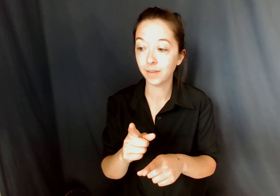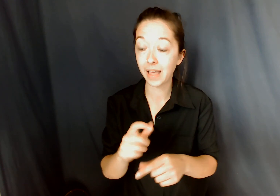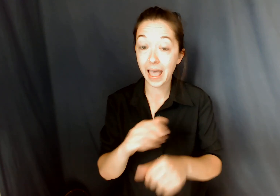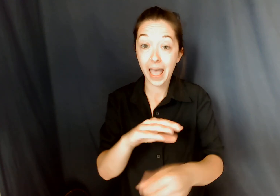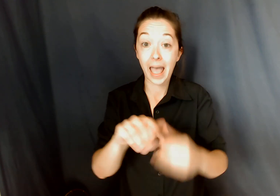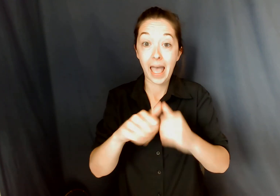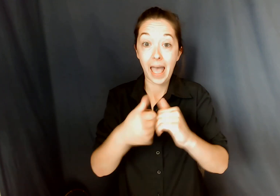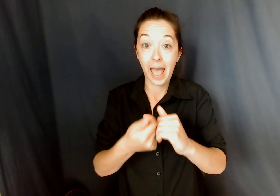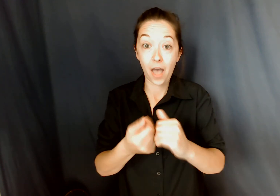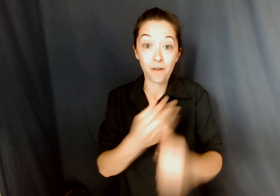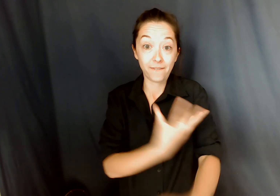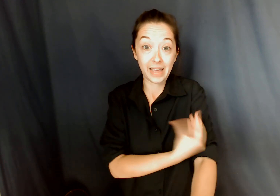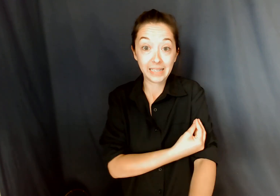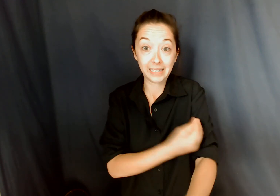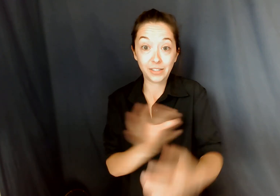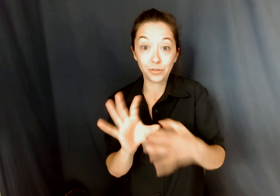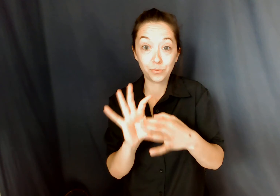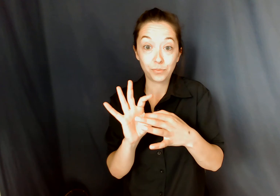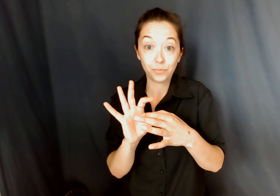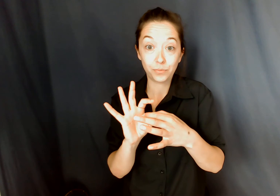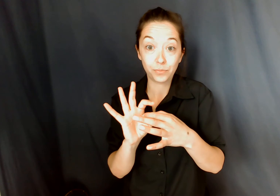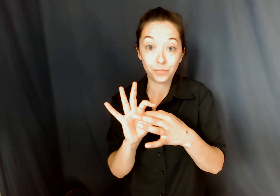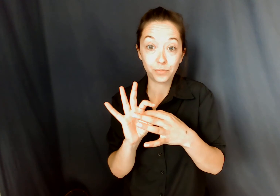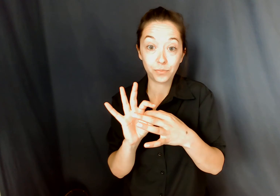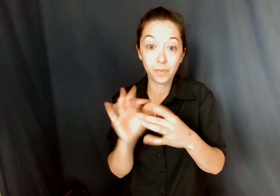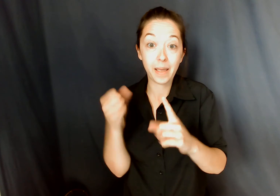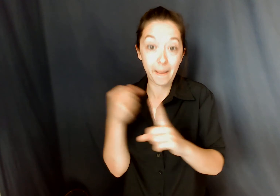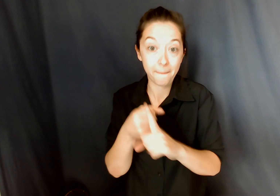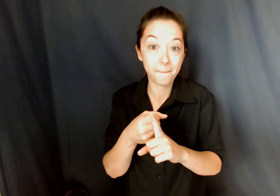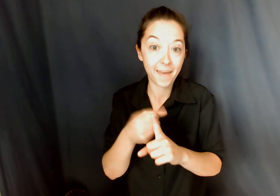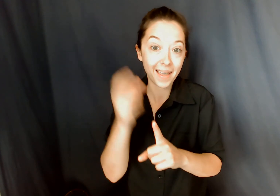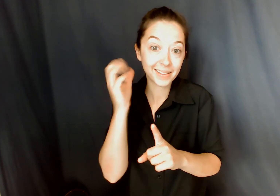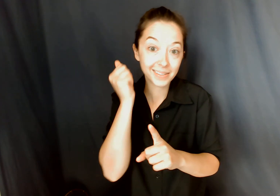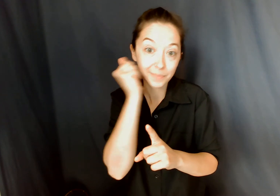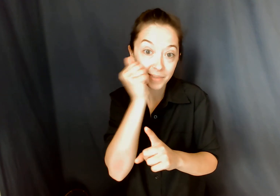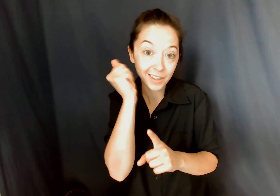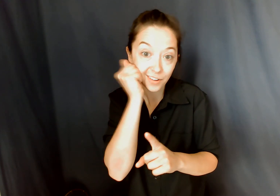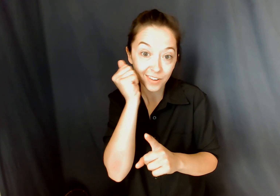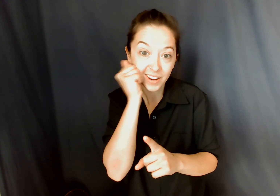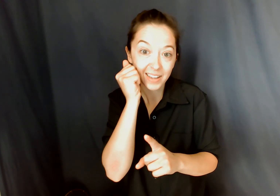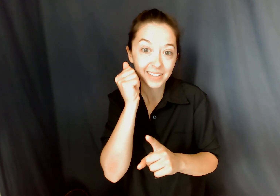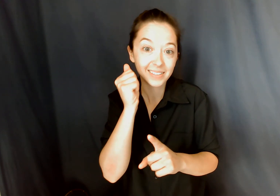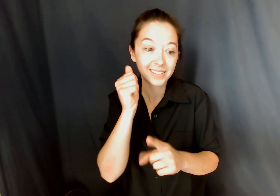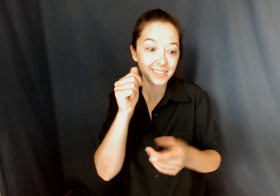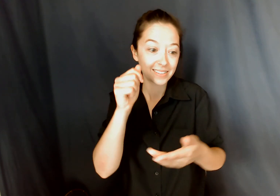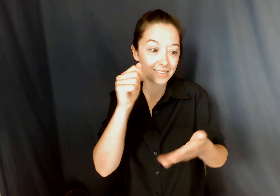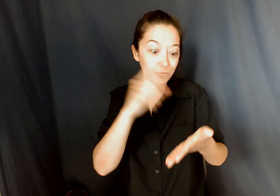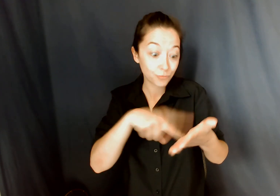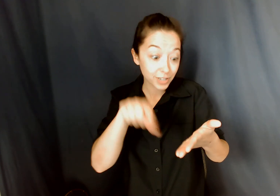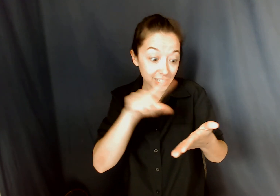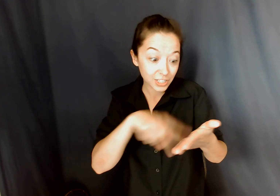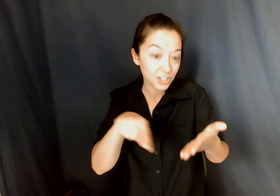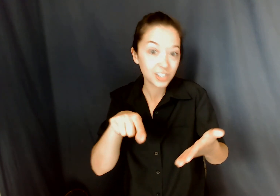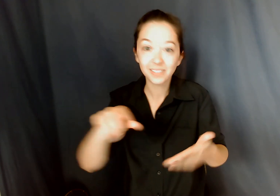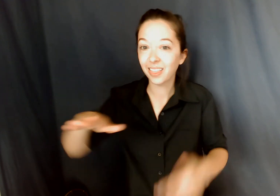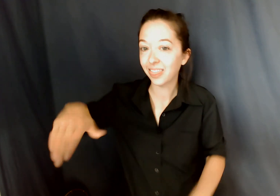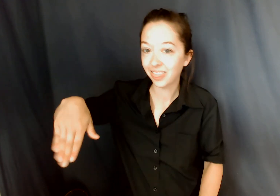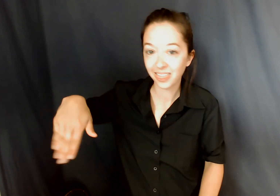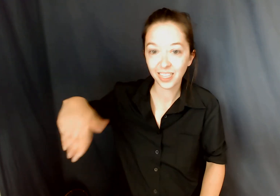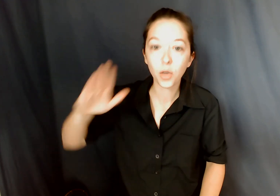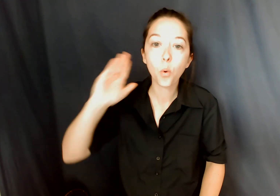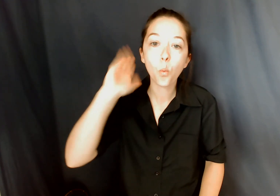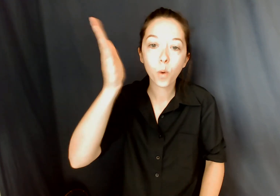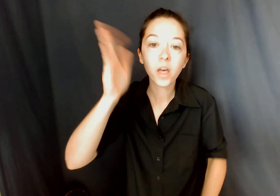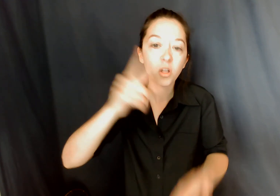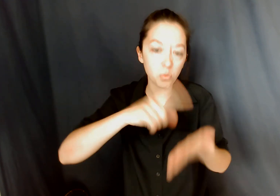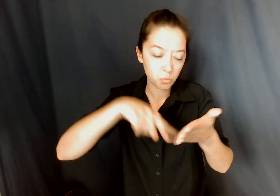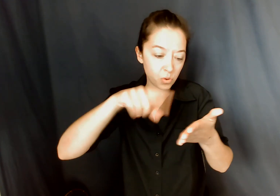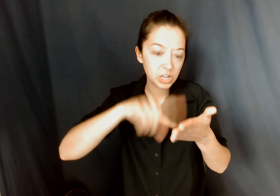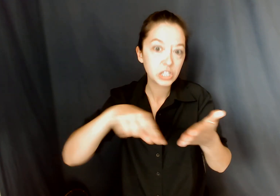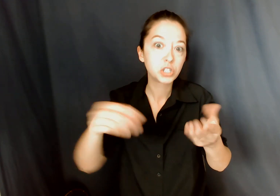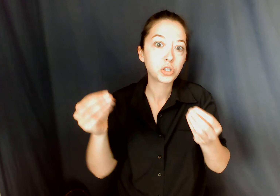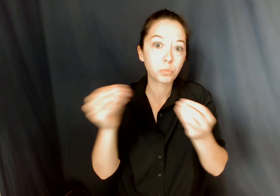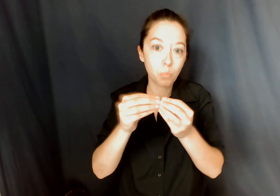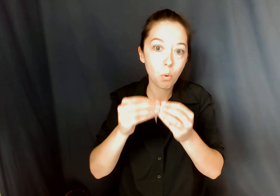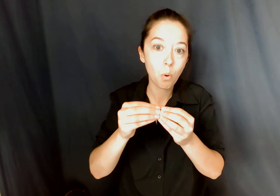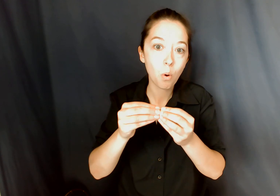but it will be studied. It's, of course, important. Experts have weighed in, and they've basically said, look, 1 or 2 abnormal cycles is nothing